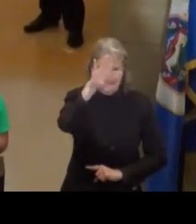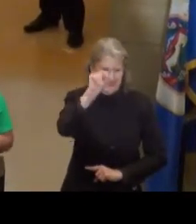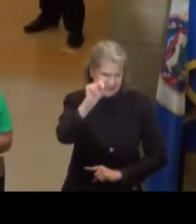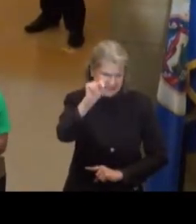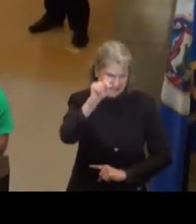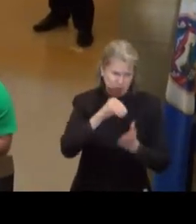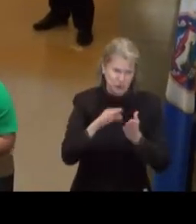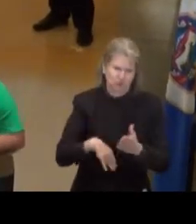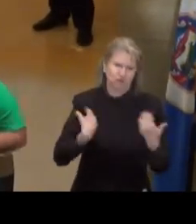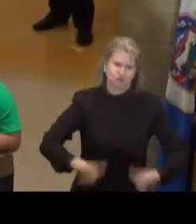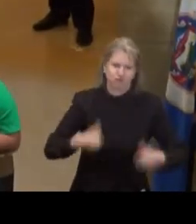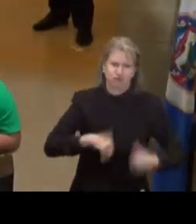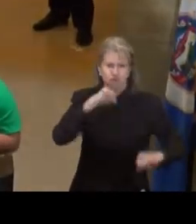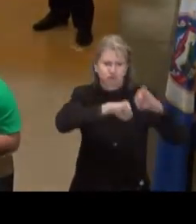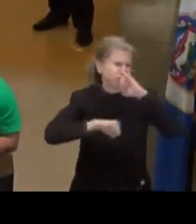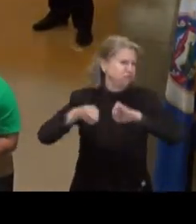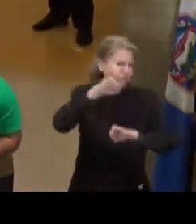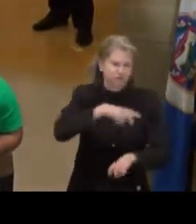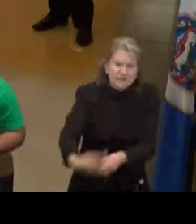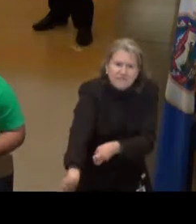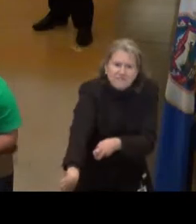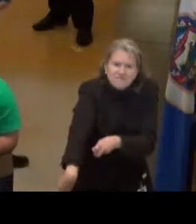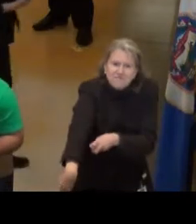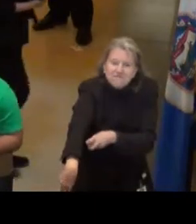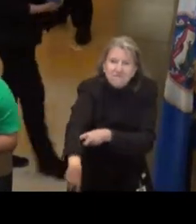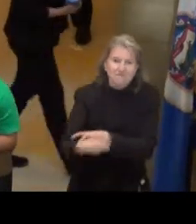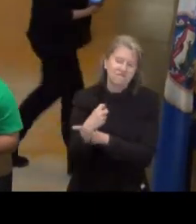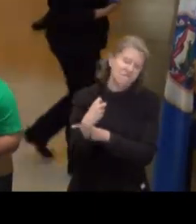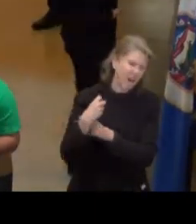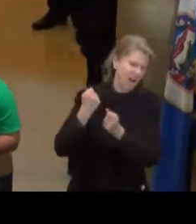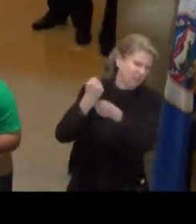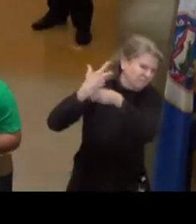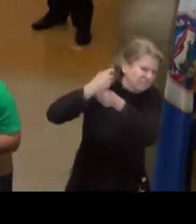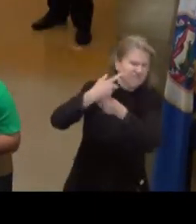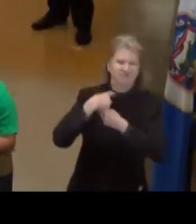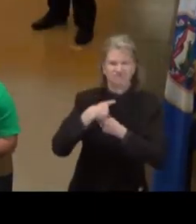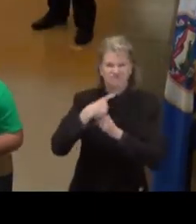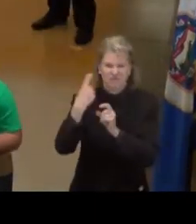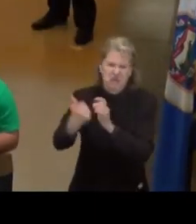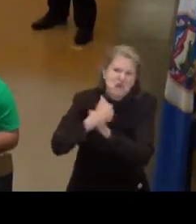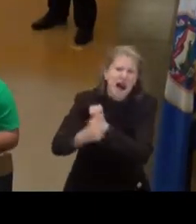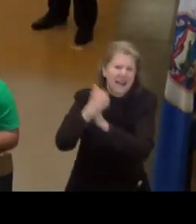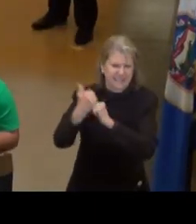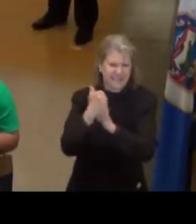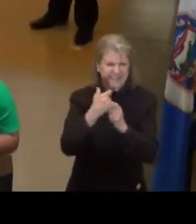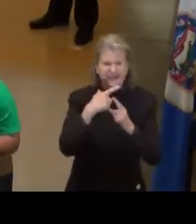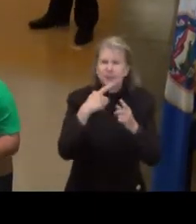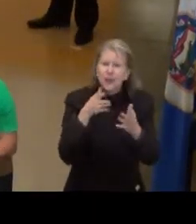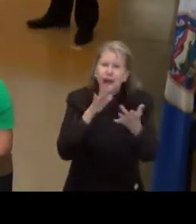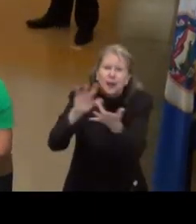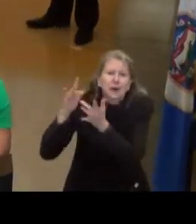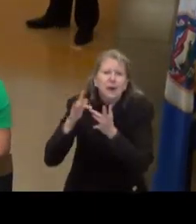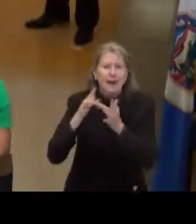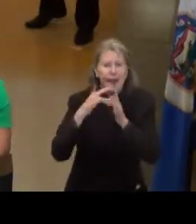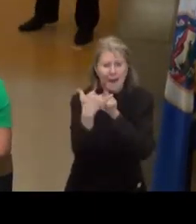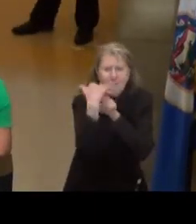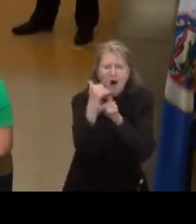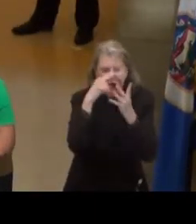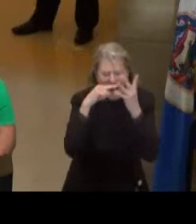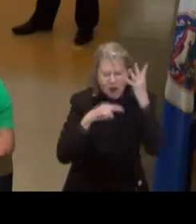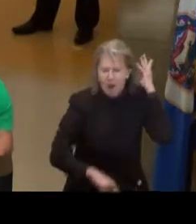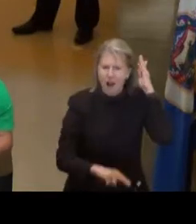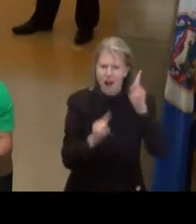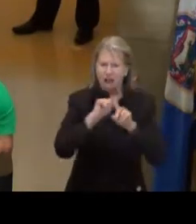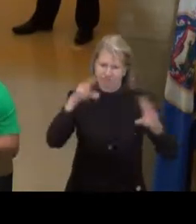been hard. I've received bullying through verbal threats, rumor mills, and cyberbullying. In junior